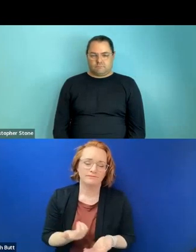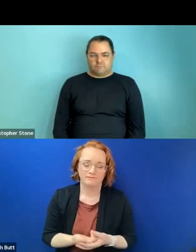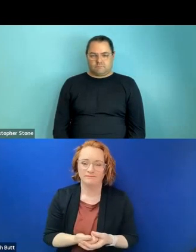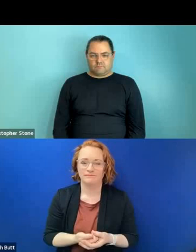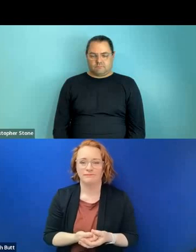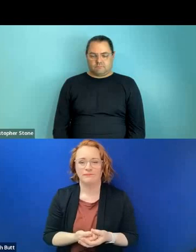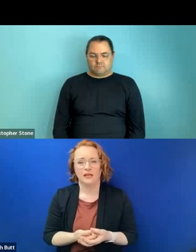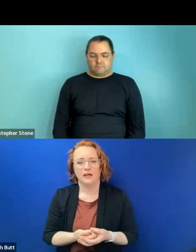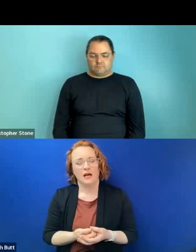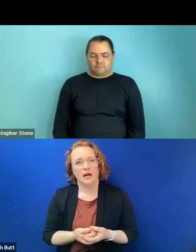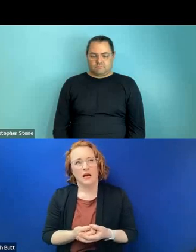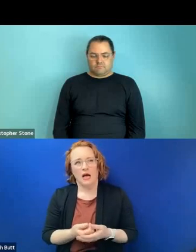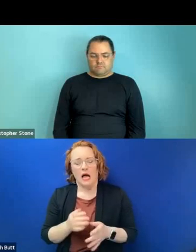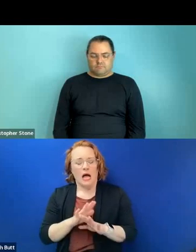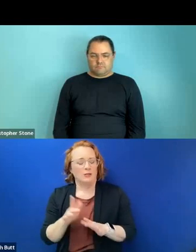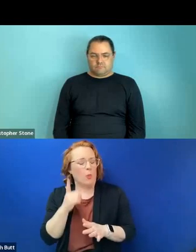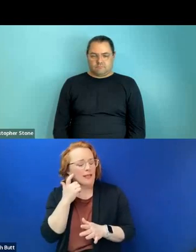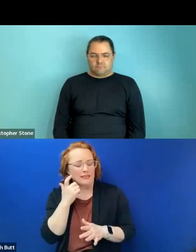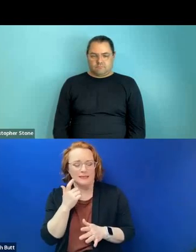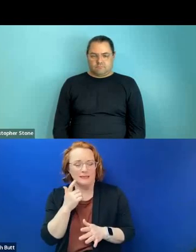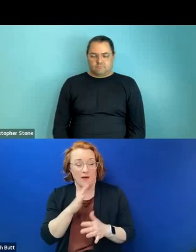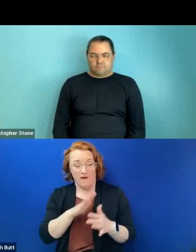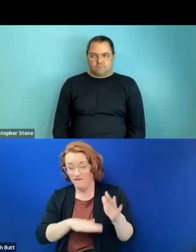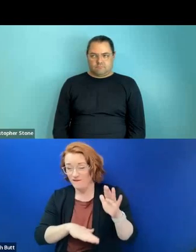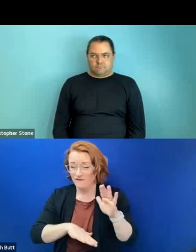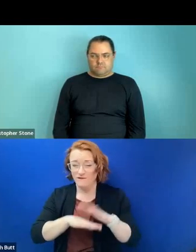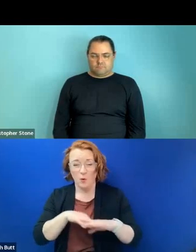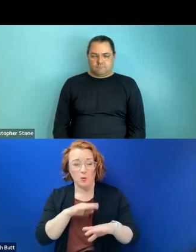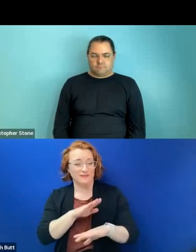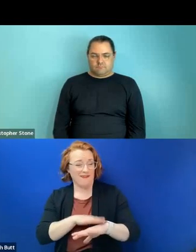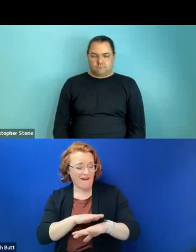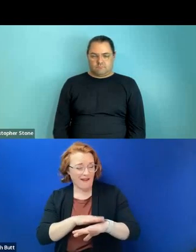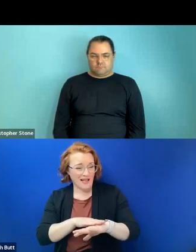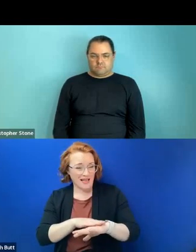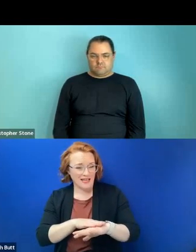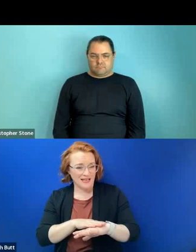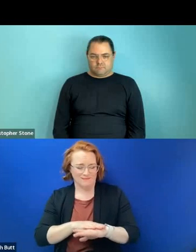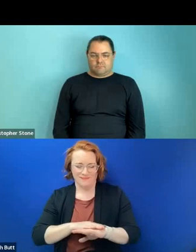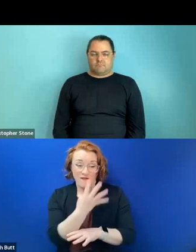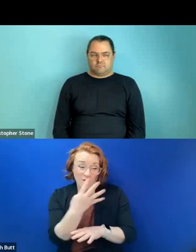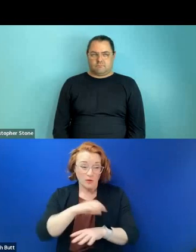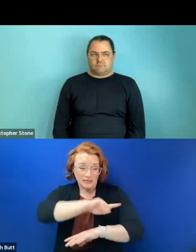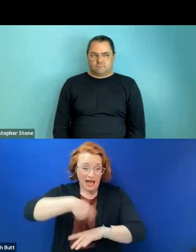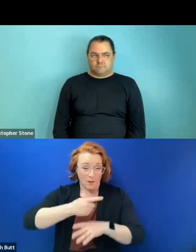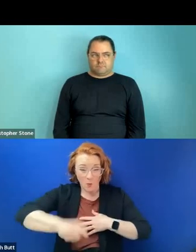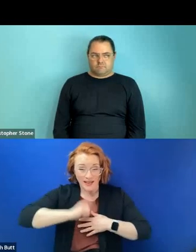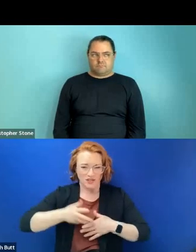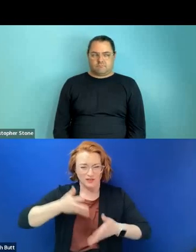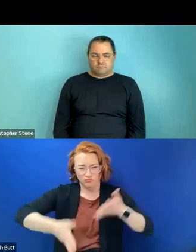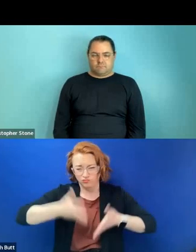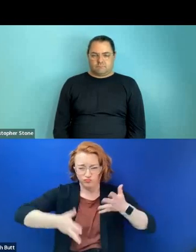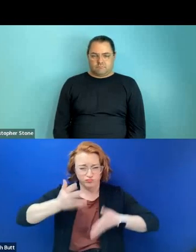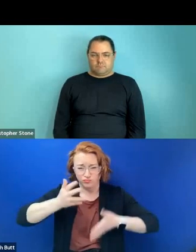I don't think you can do full-time interpreting. You can't imagine it as being a 40-hour week of just waving your